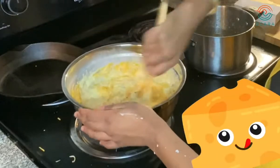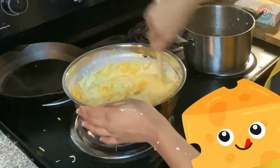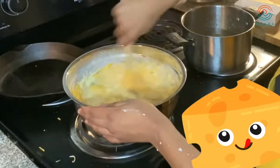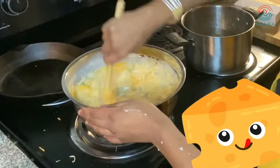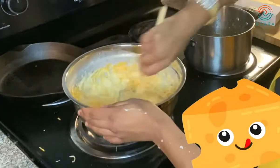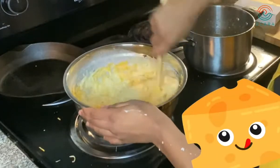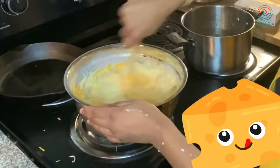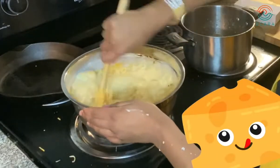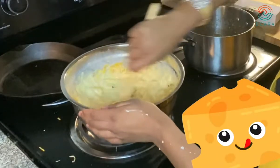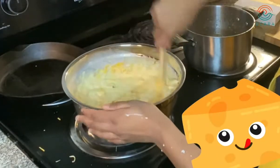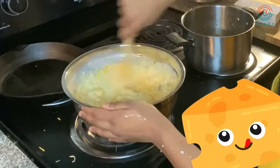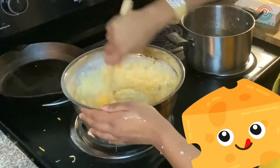Mix it up.